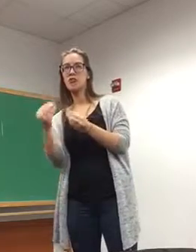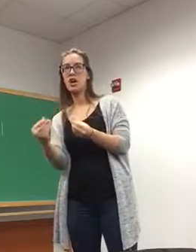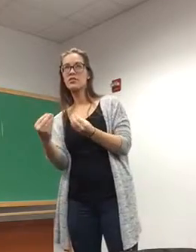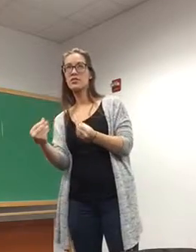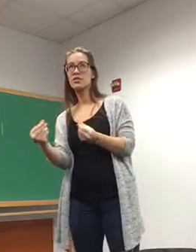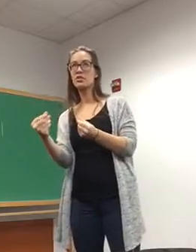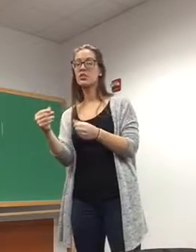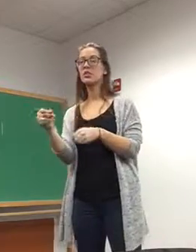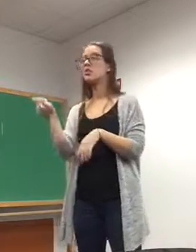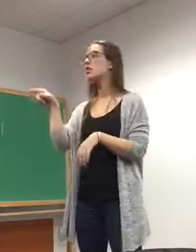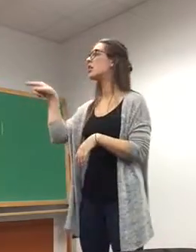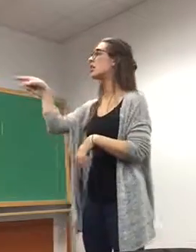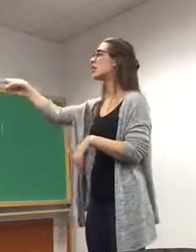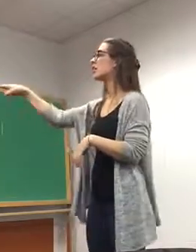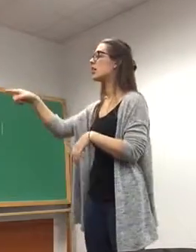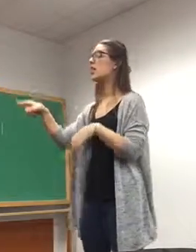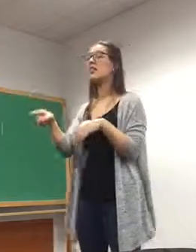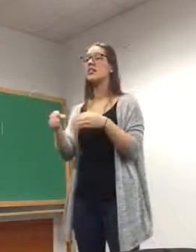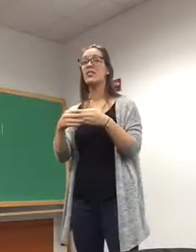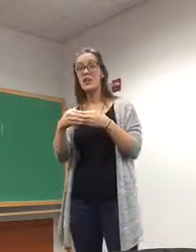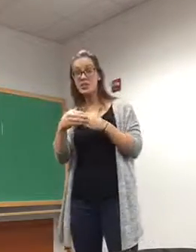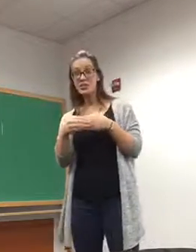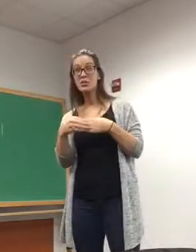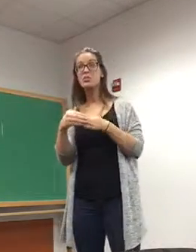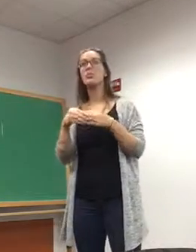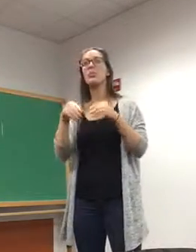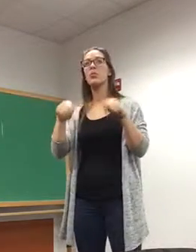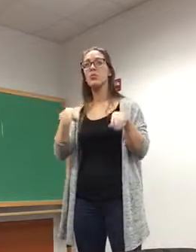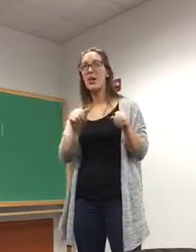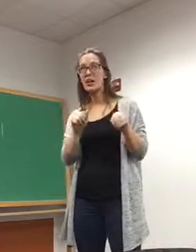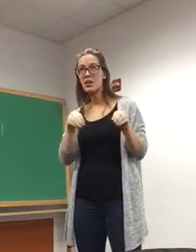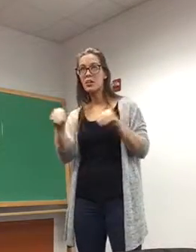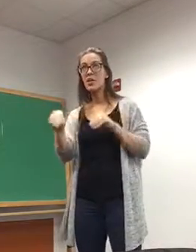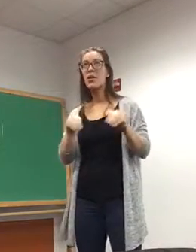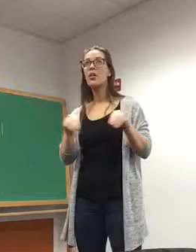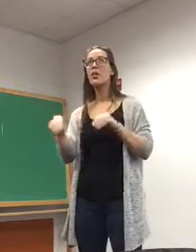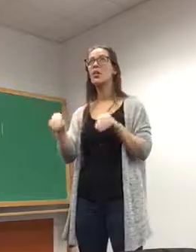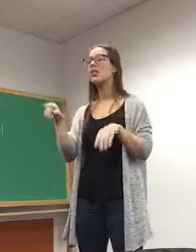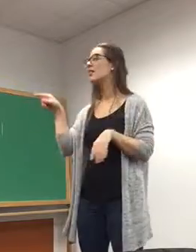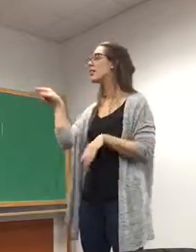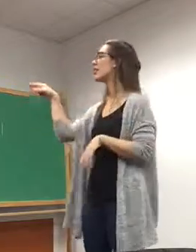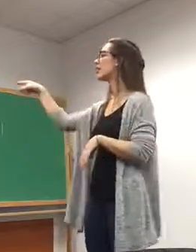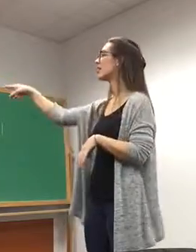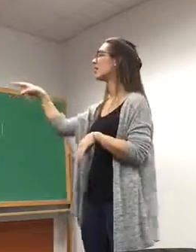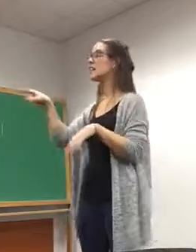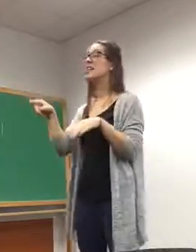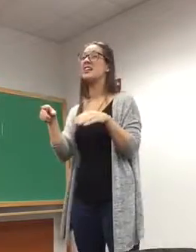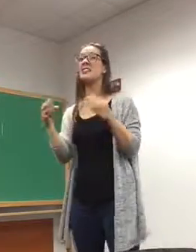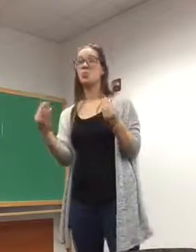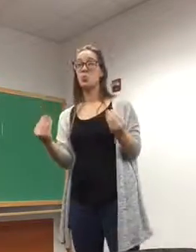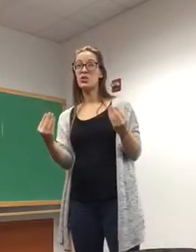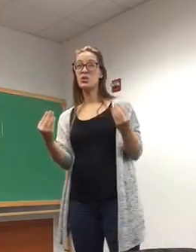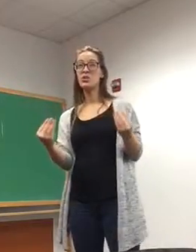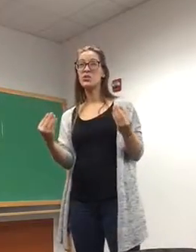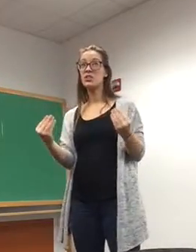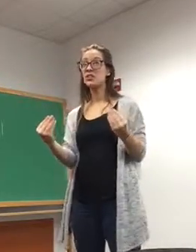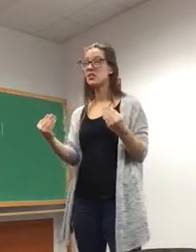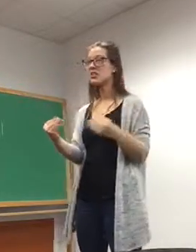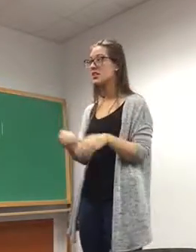It's very flexible and bendable. It's squishy. Guys and girls, you know I think it's amazing though, even though it is